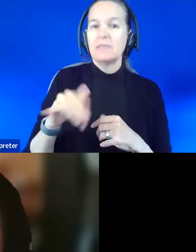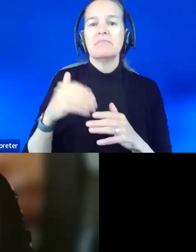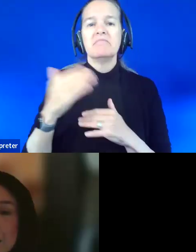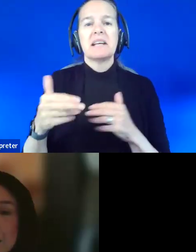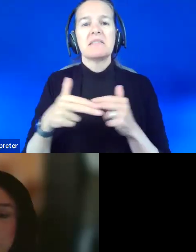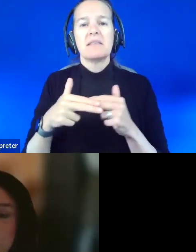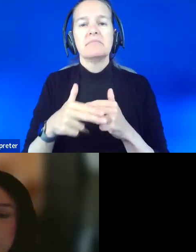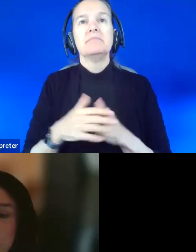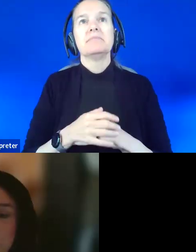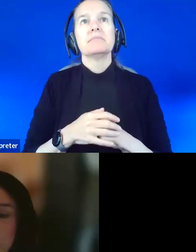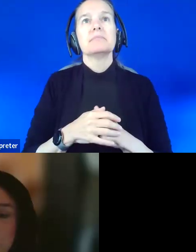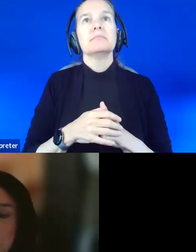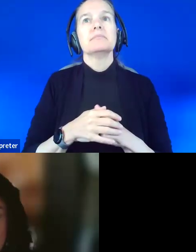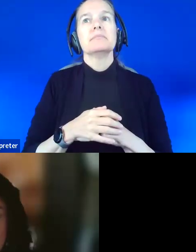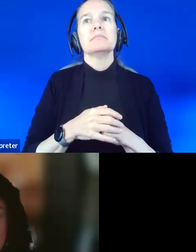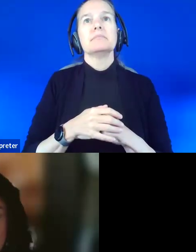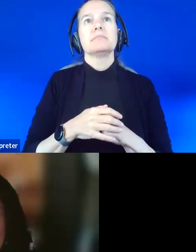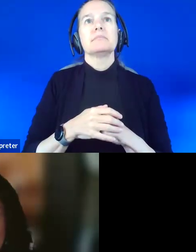slide.